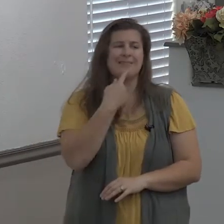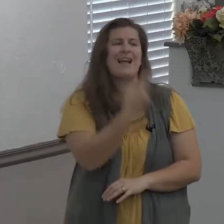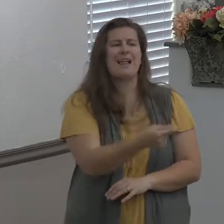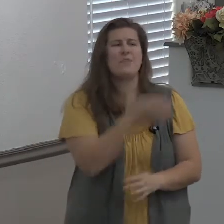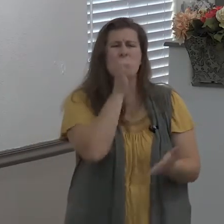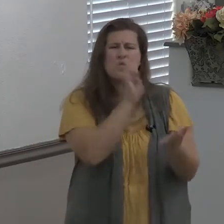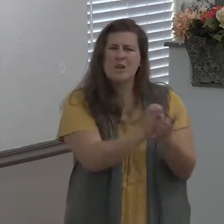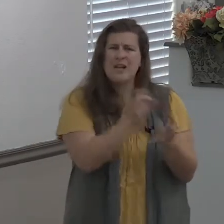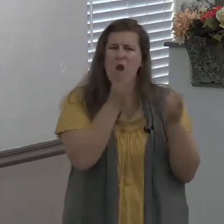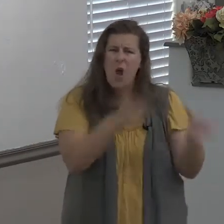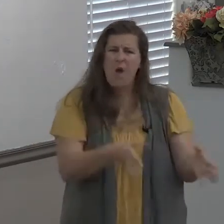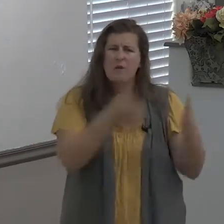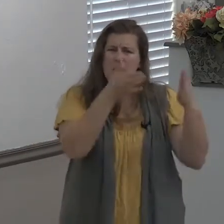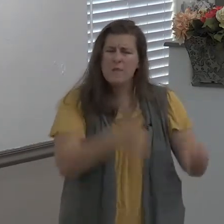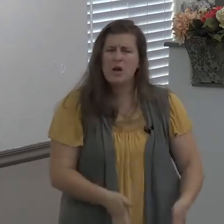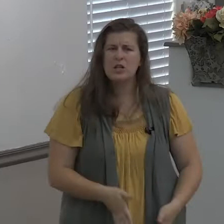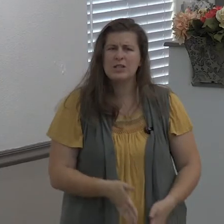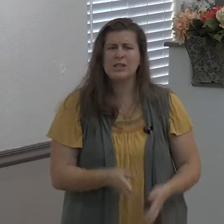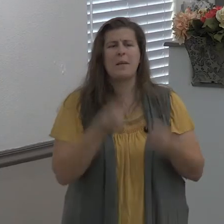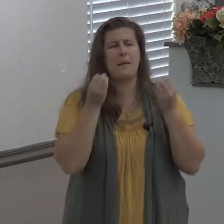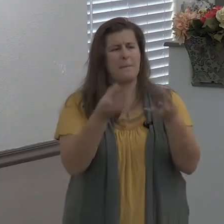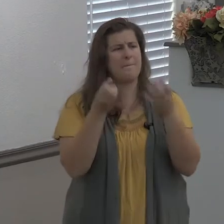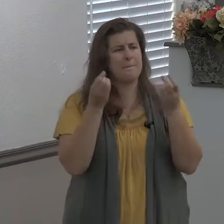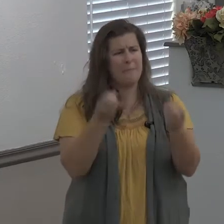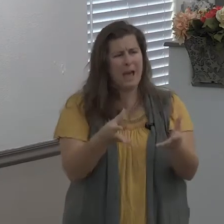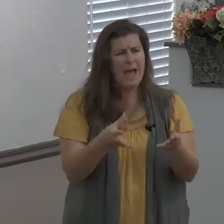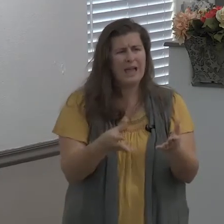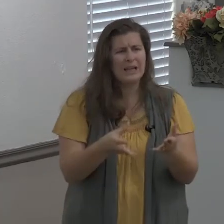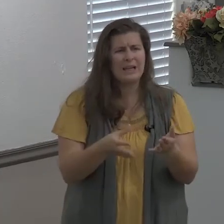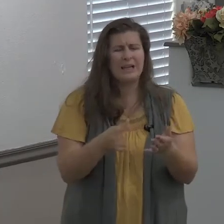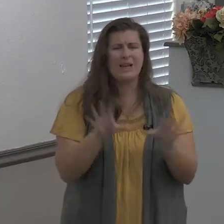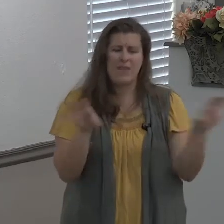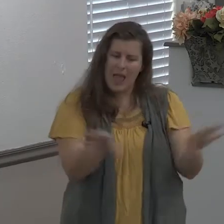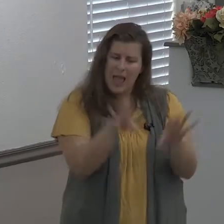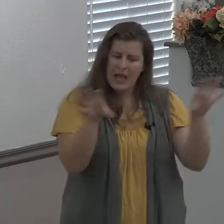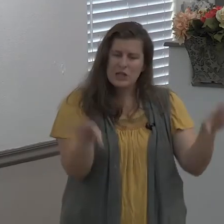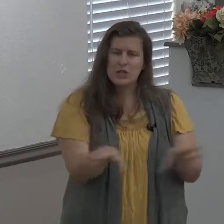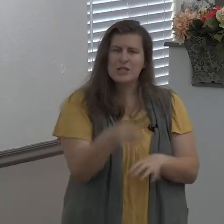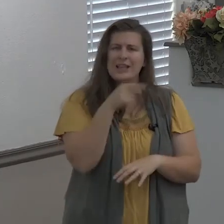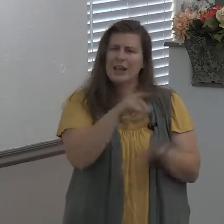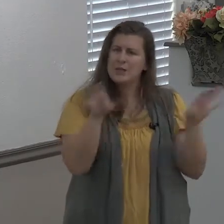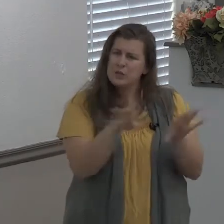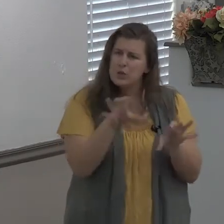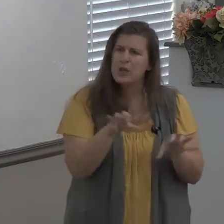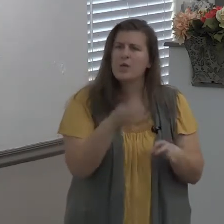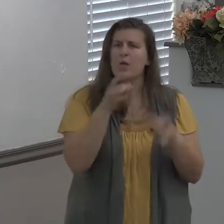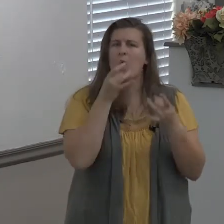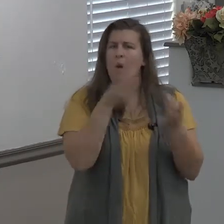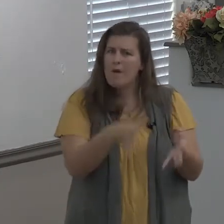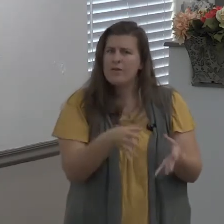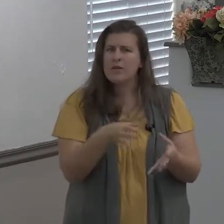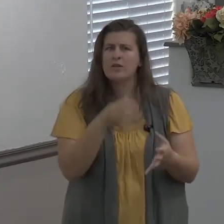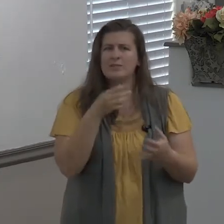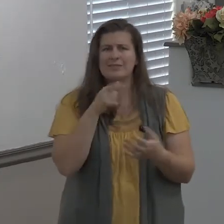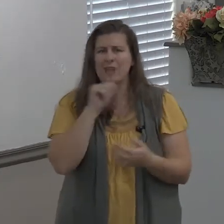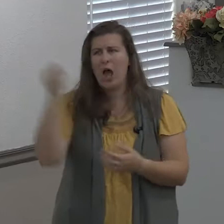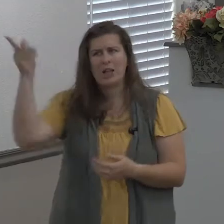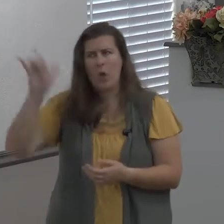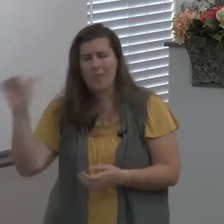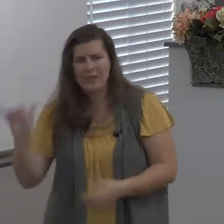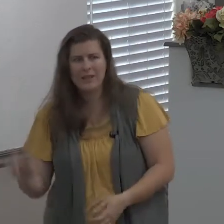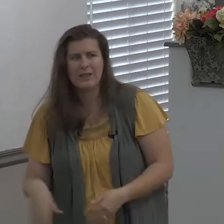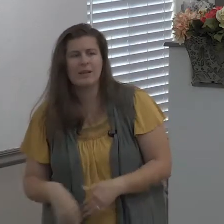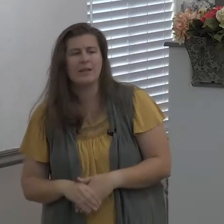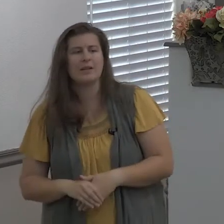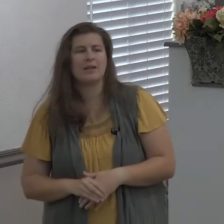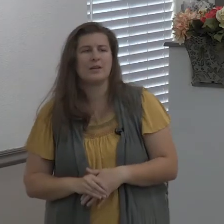He didn't attack Barnum. He didn't go after him, calling him a wicked, vile individual, and that many of the acts that